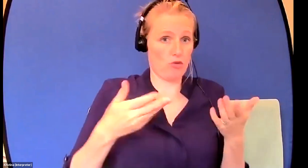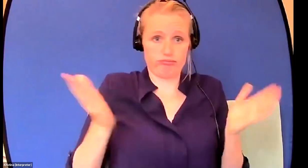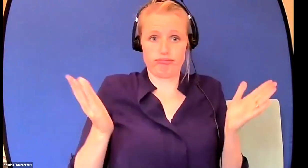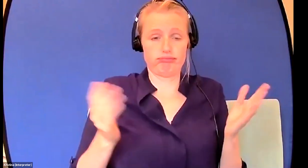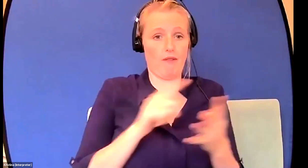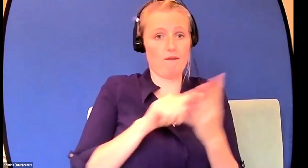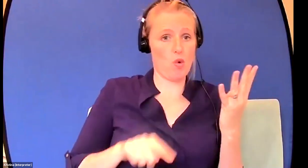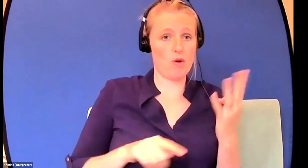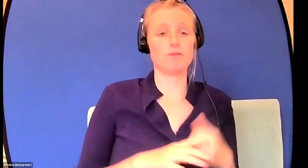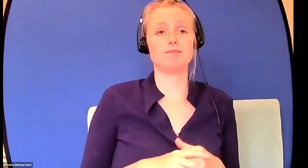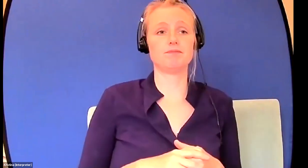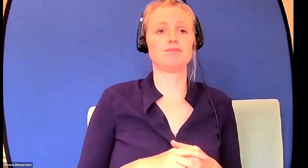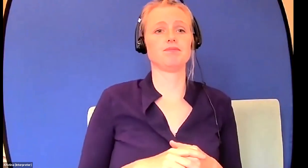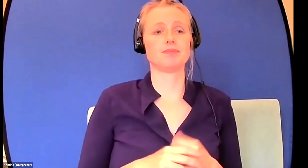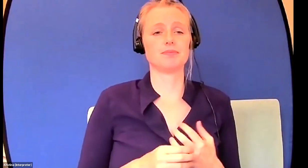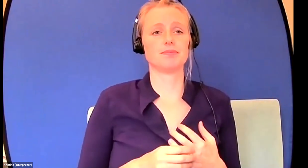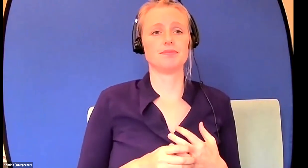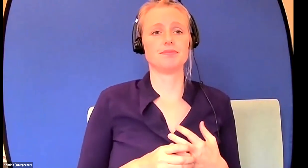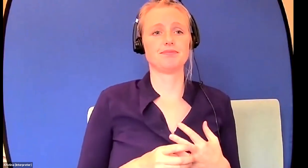all panelists.